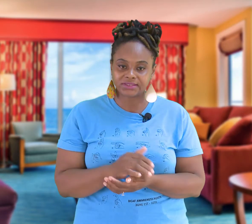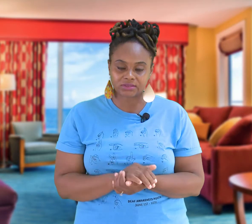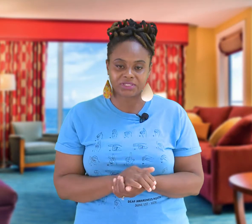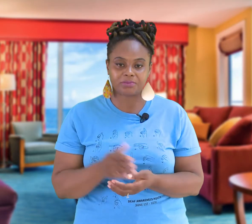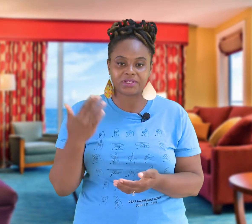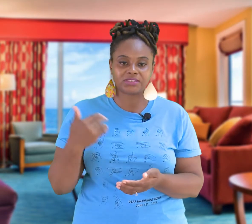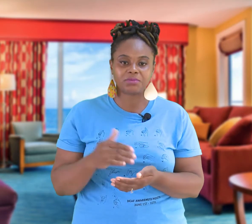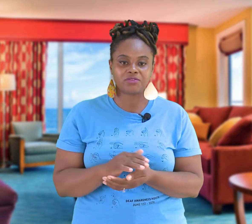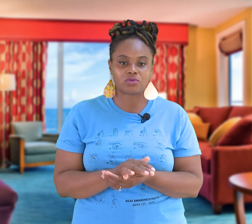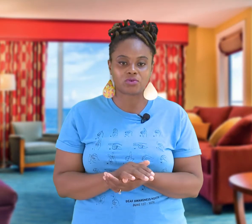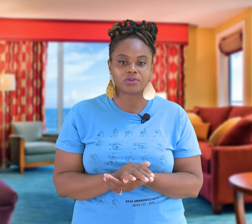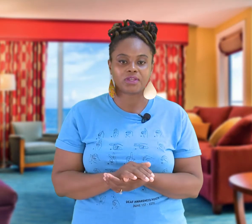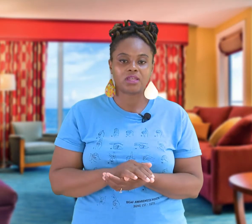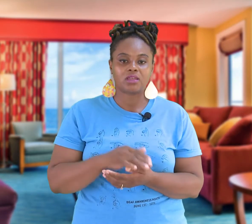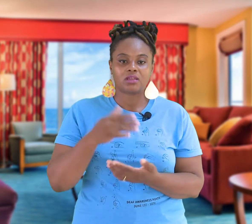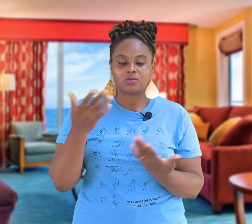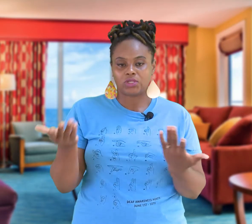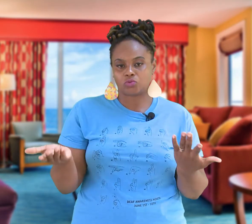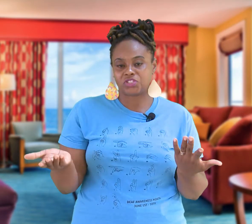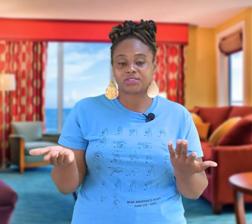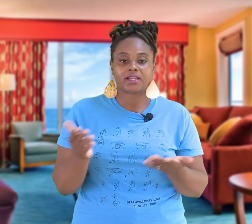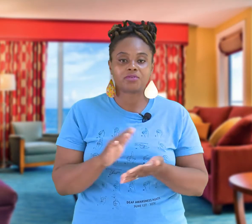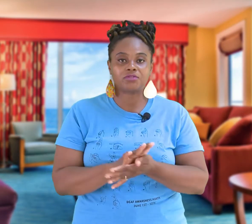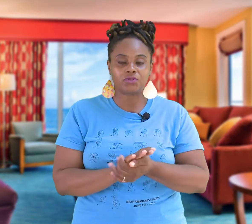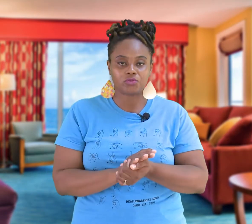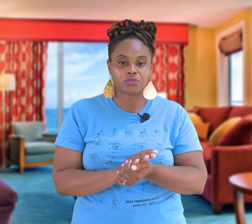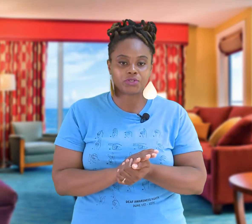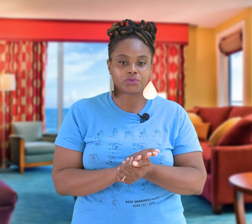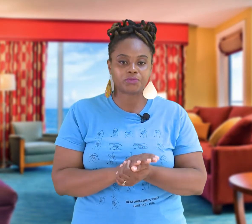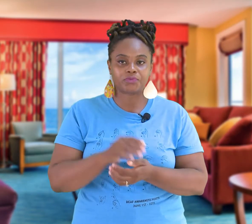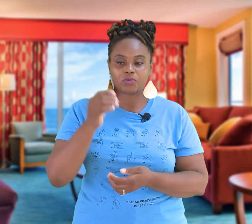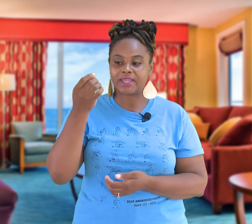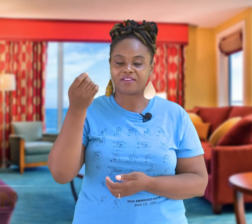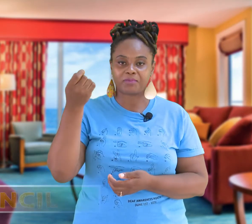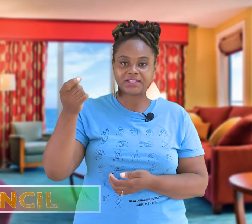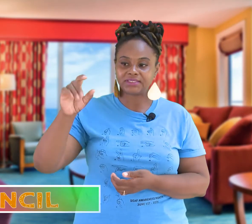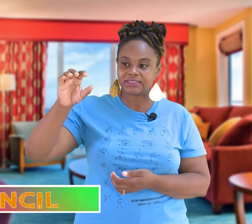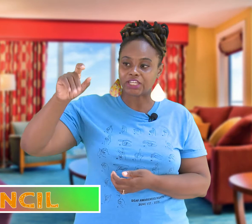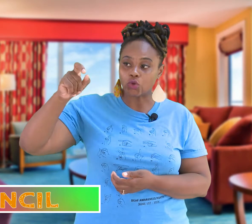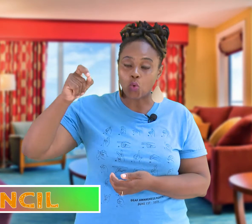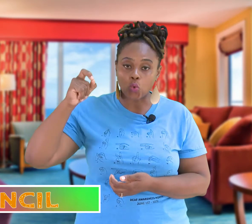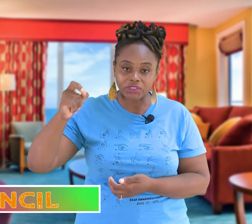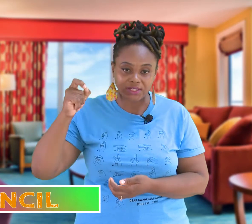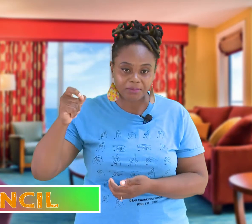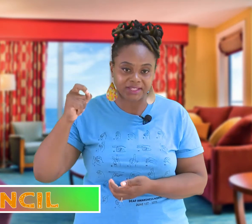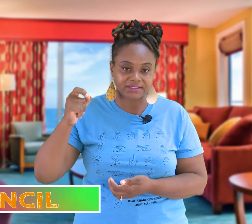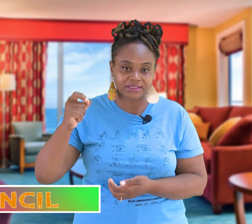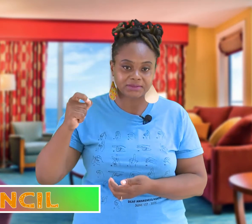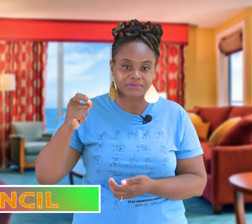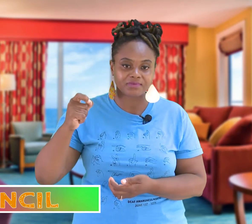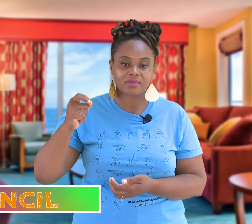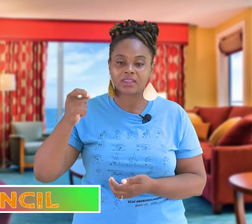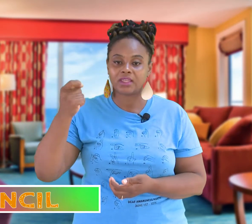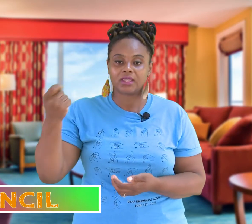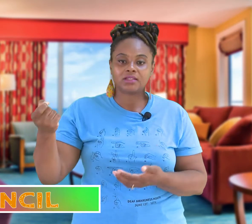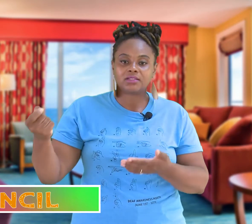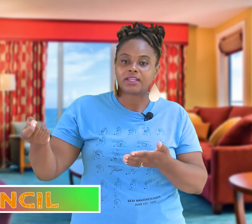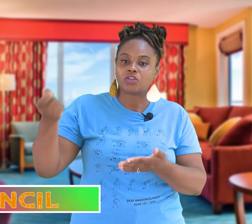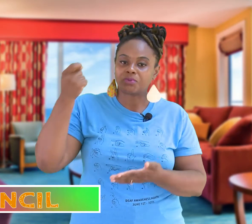pencil, we did pencil before, it will be just like a review for you. We have pencil, like you're holding your pencil, like you're